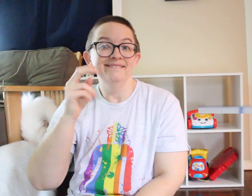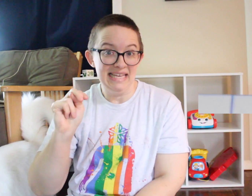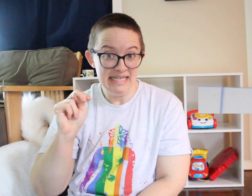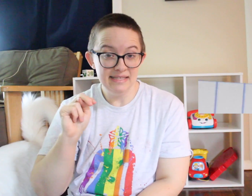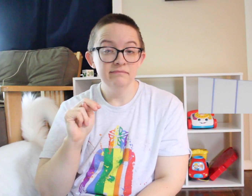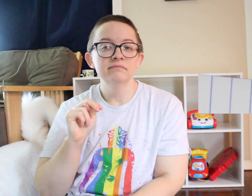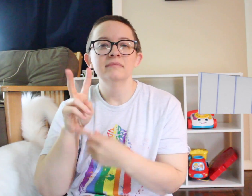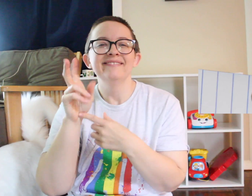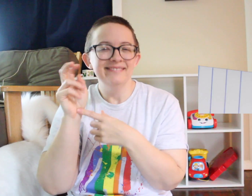Next is Van.